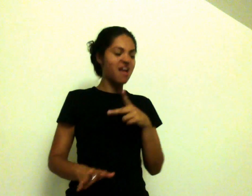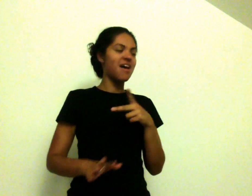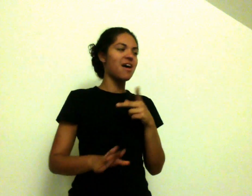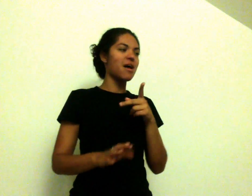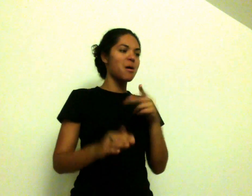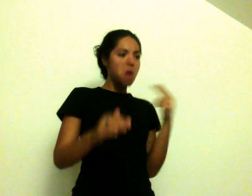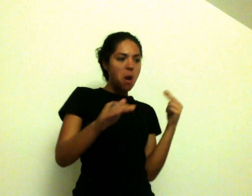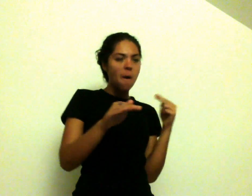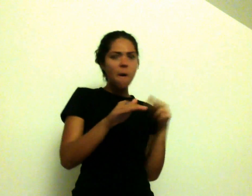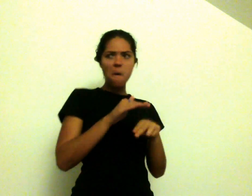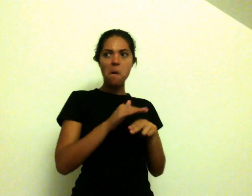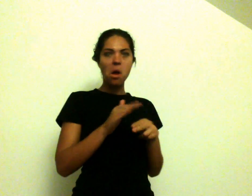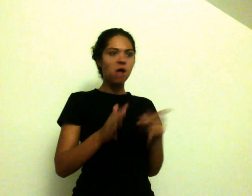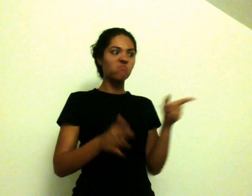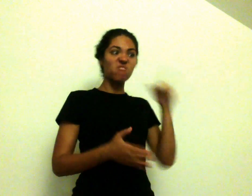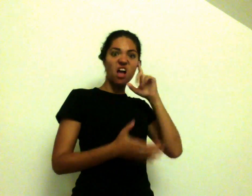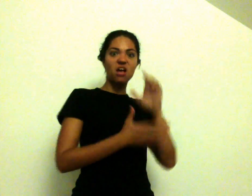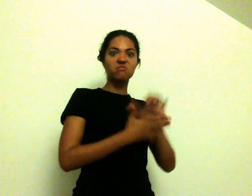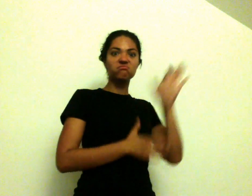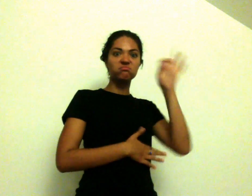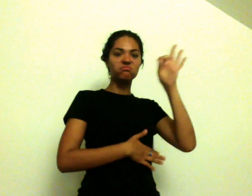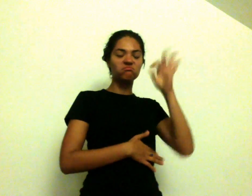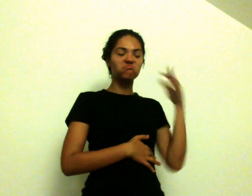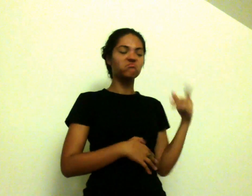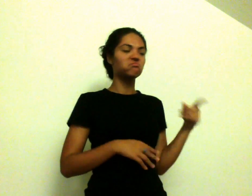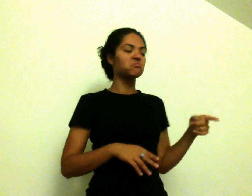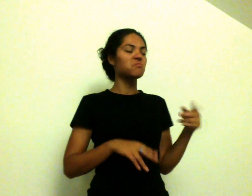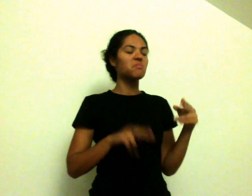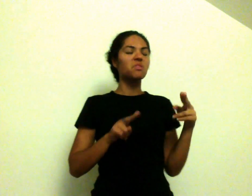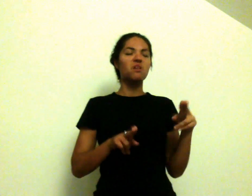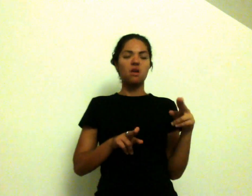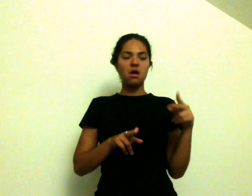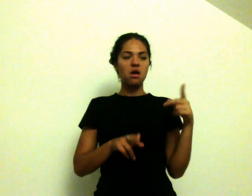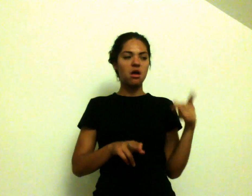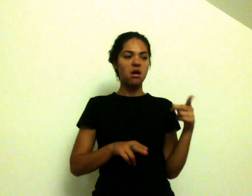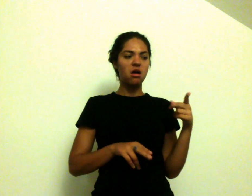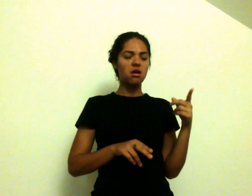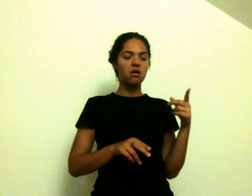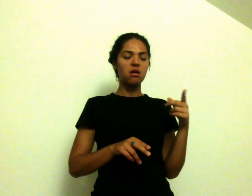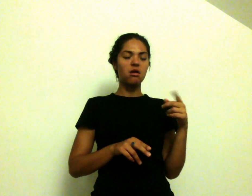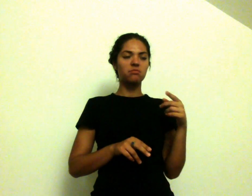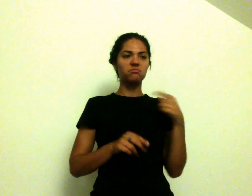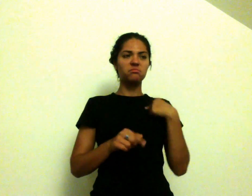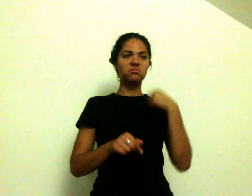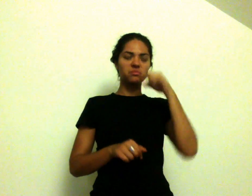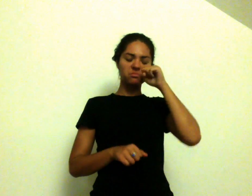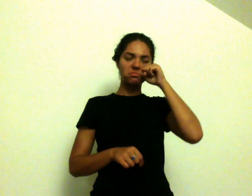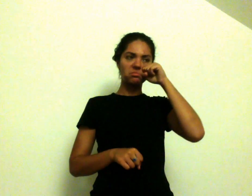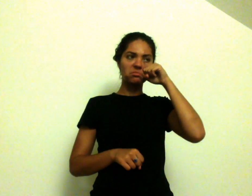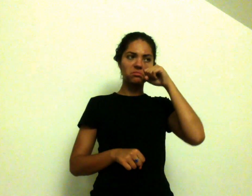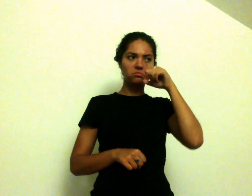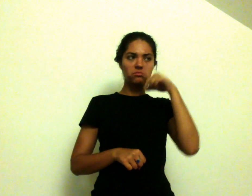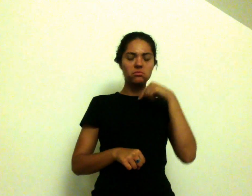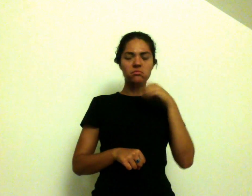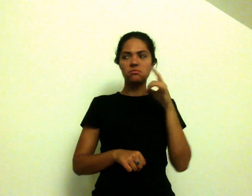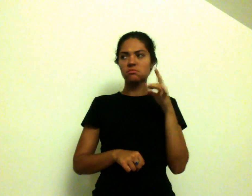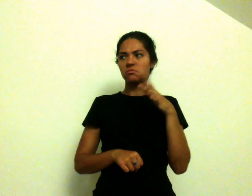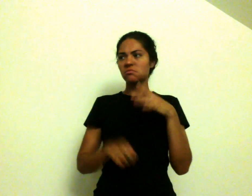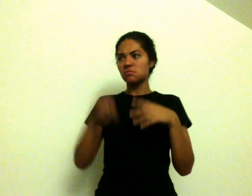she sits up in bed and sobs, sobbing her heart out. And the husband, jolted awake, sits up, sees her,